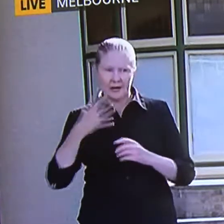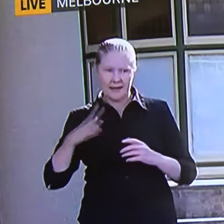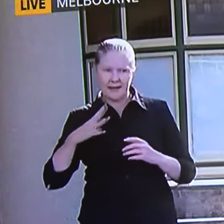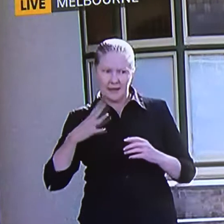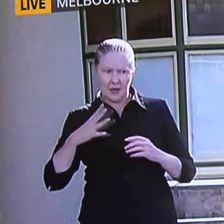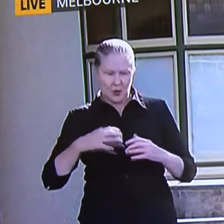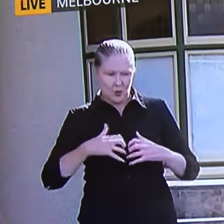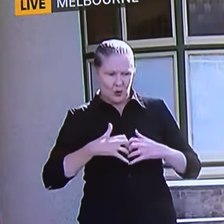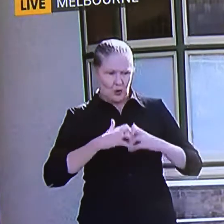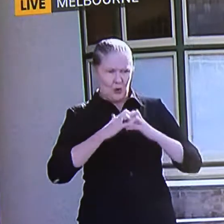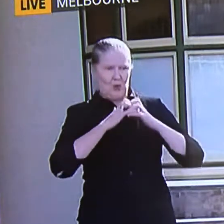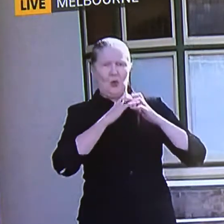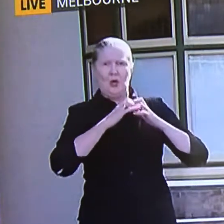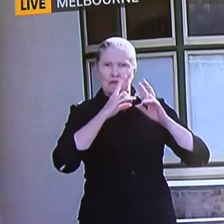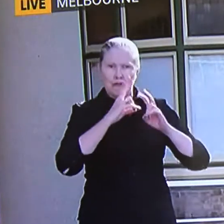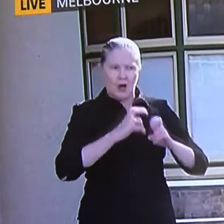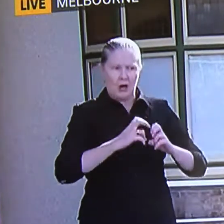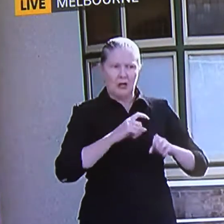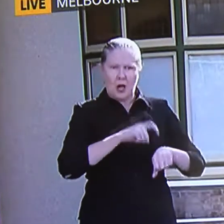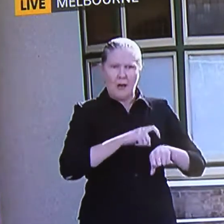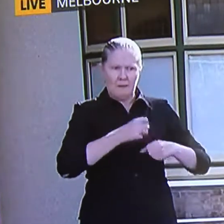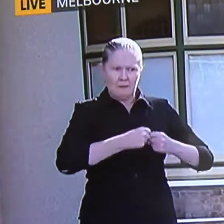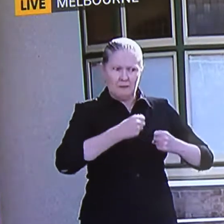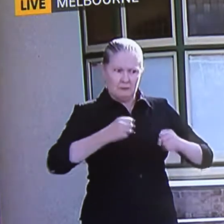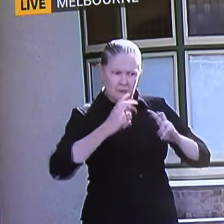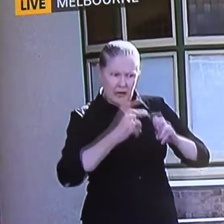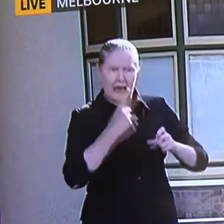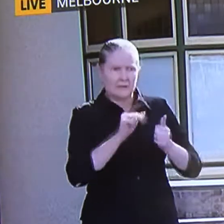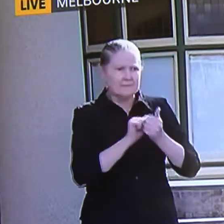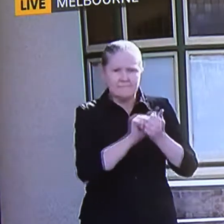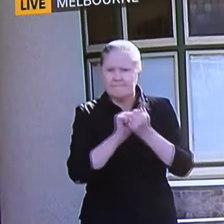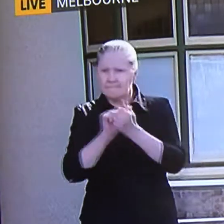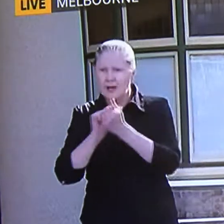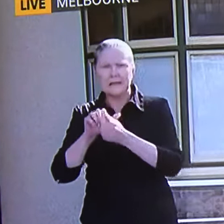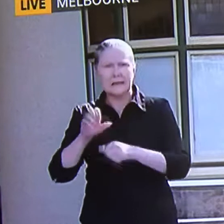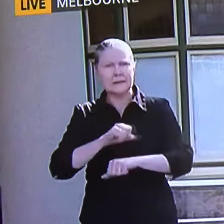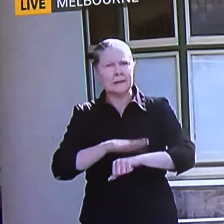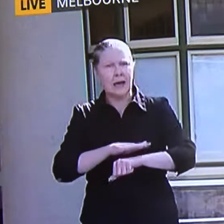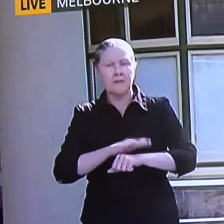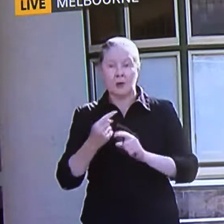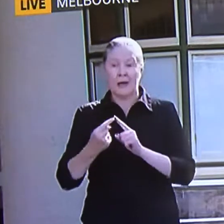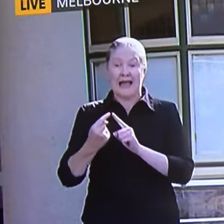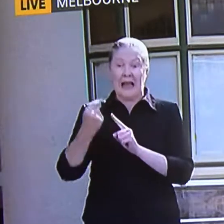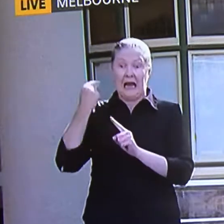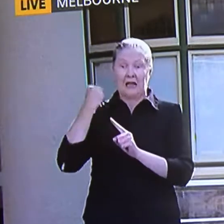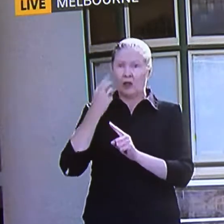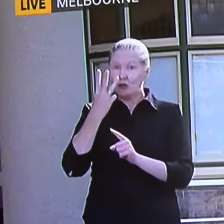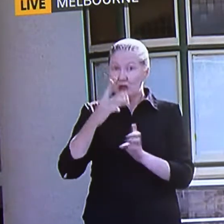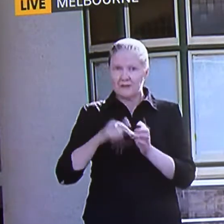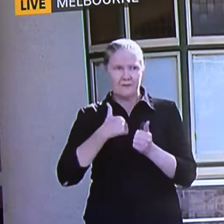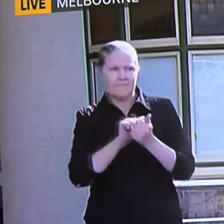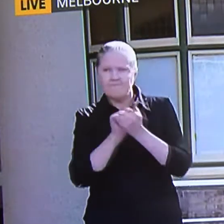funds takes time and to form partnerships also takes time. So for the past 3 years, we've worked with